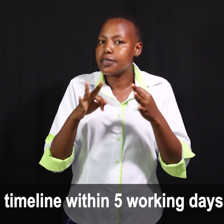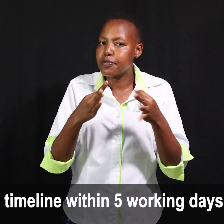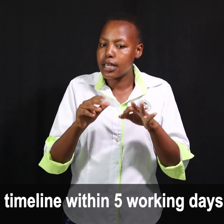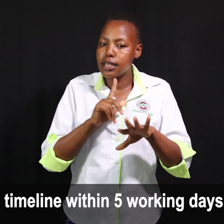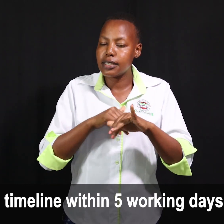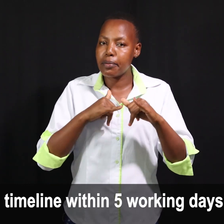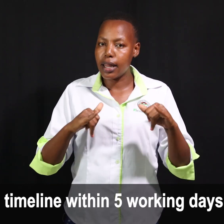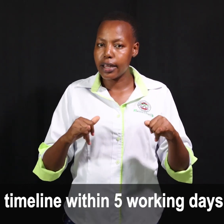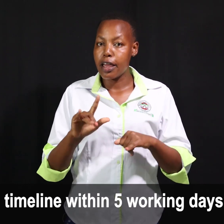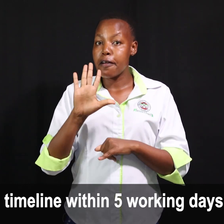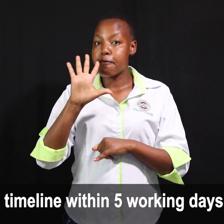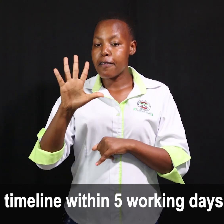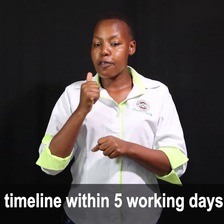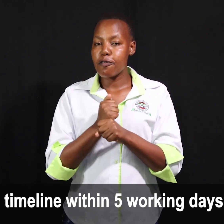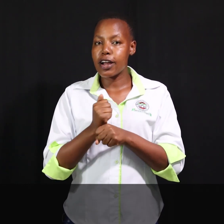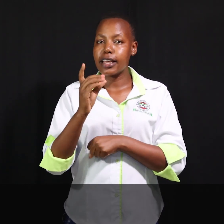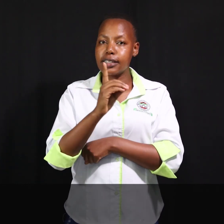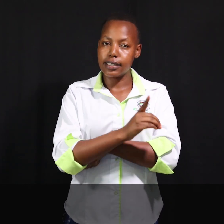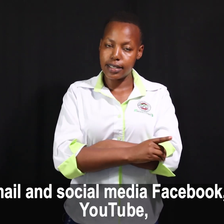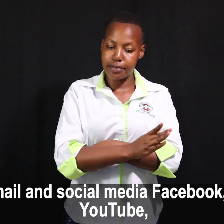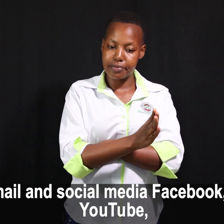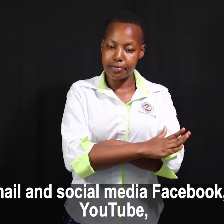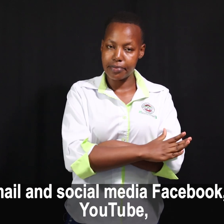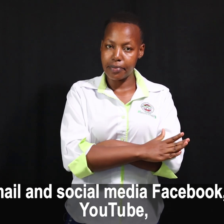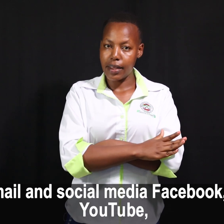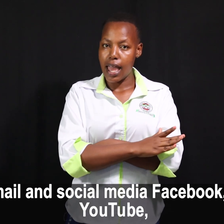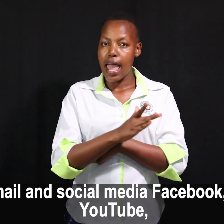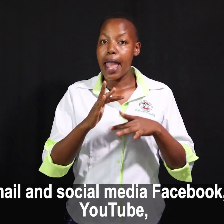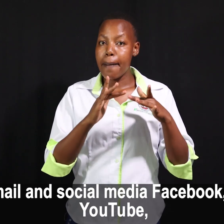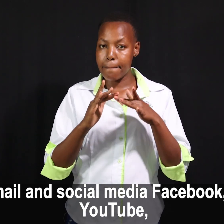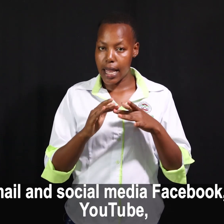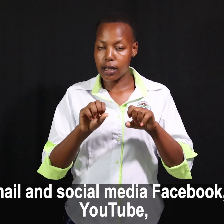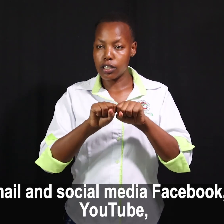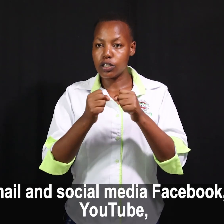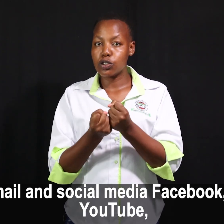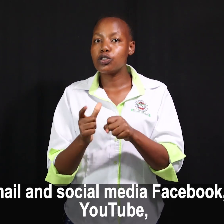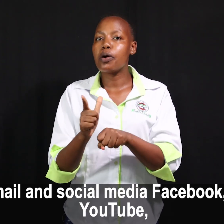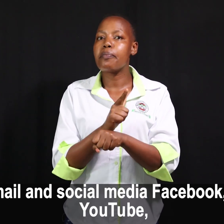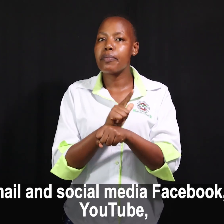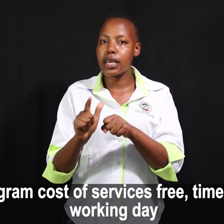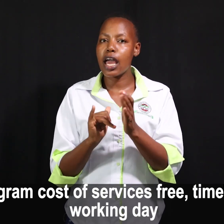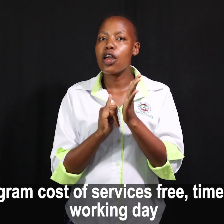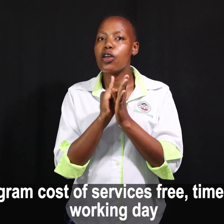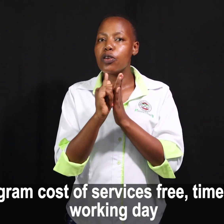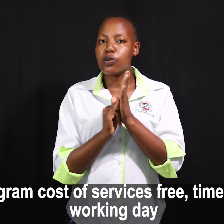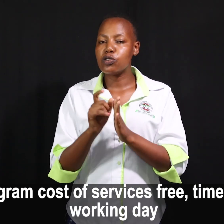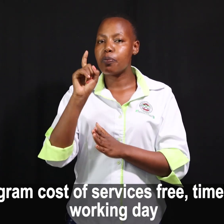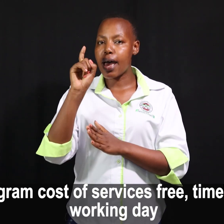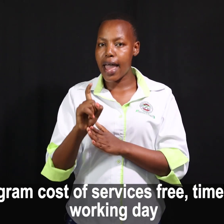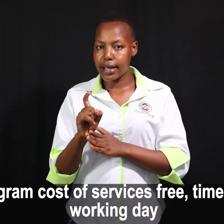Timeline within 5 working days. Email and social media, Facebook, X, YouTube, Instagram. Cost of service